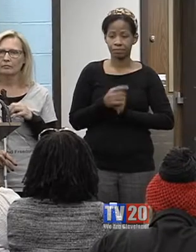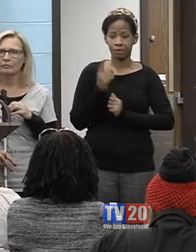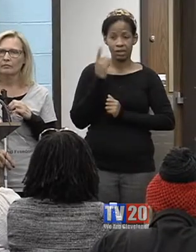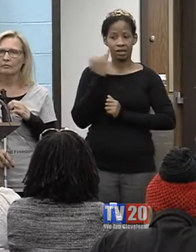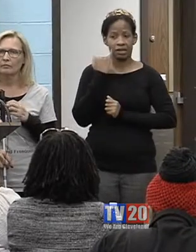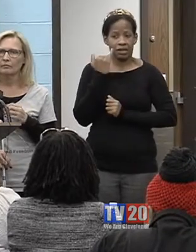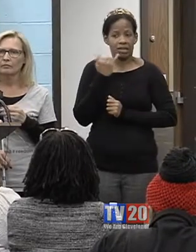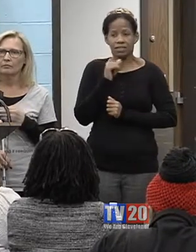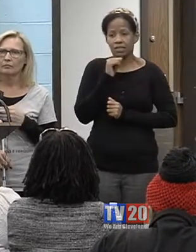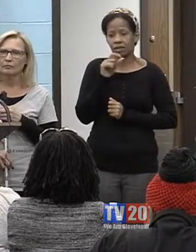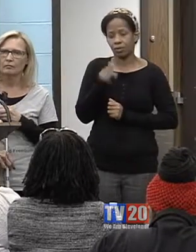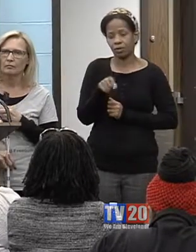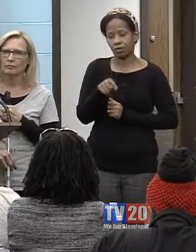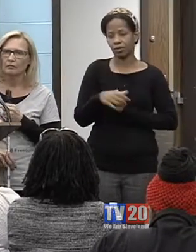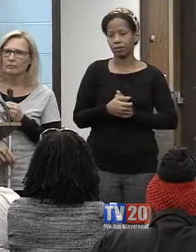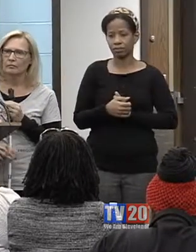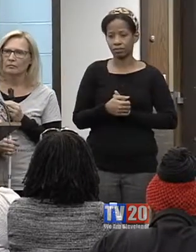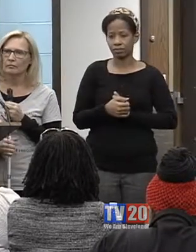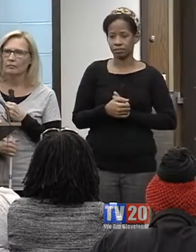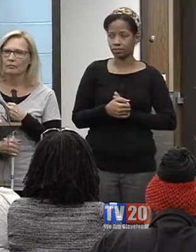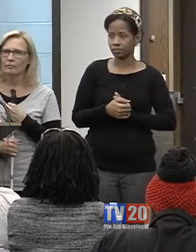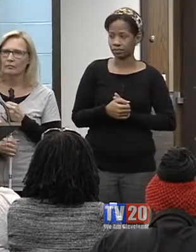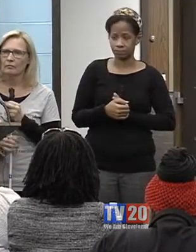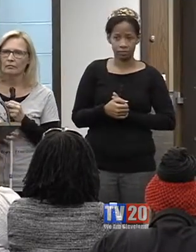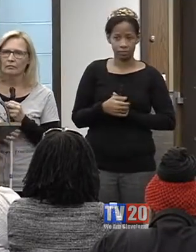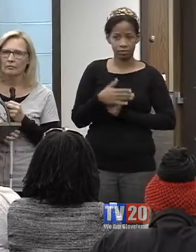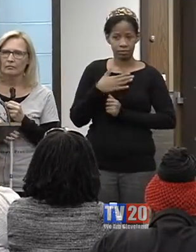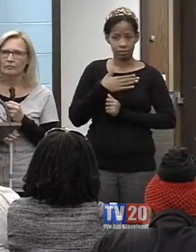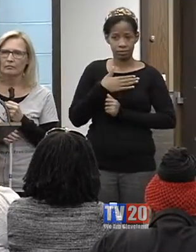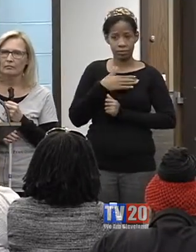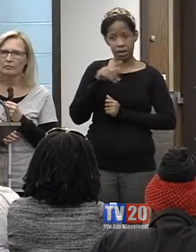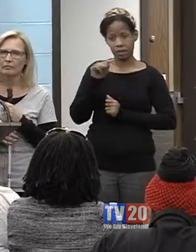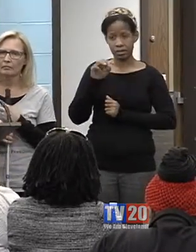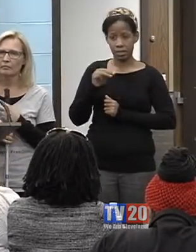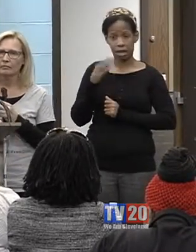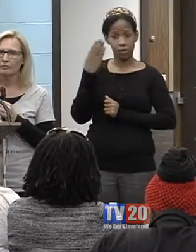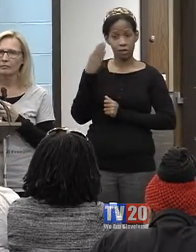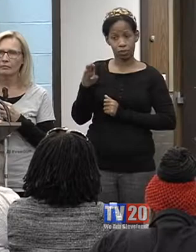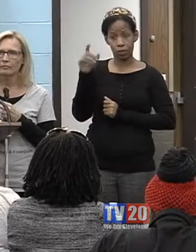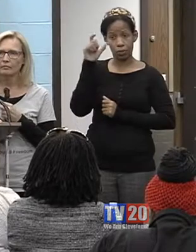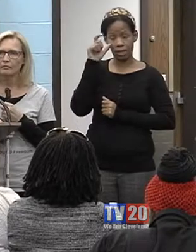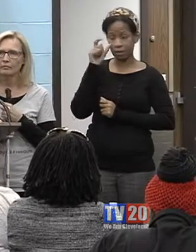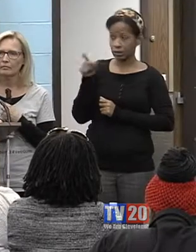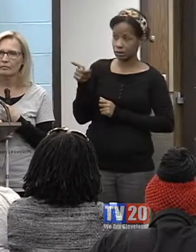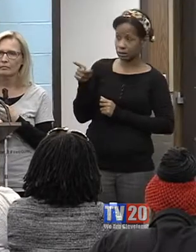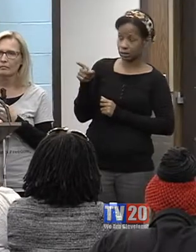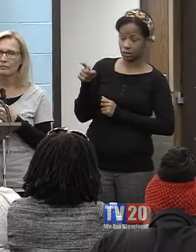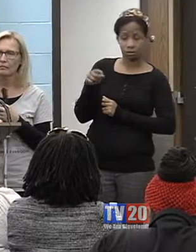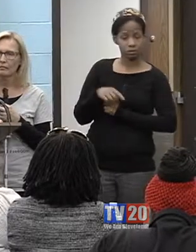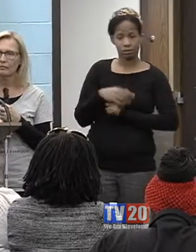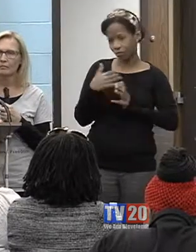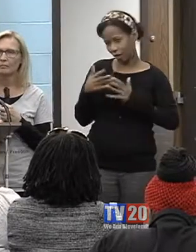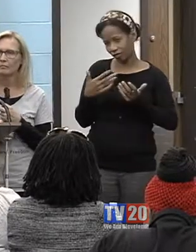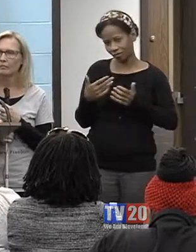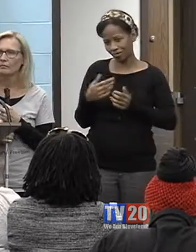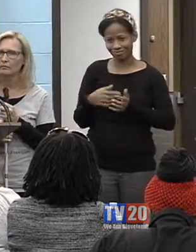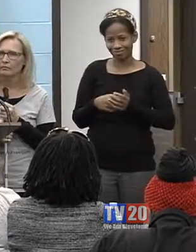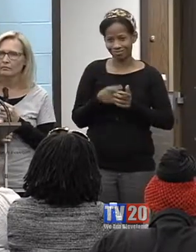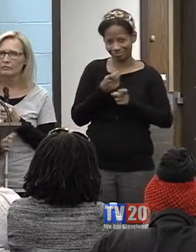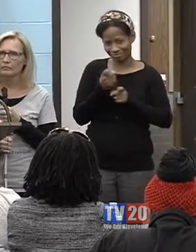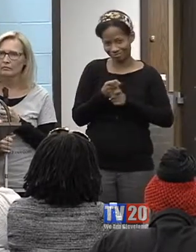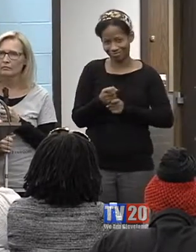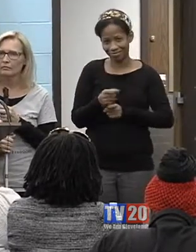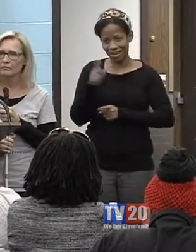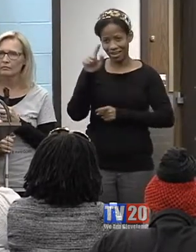it's absolutely necessary. Nobody ever calls me Tom with the blue glasses, or blue glasses Tom, or something like that. I know that's